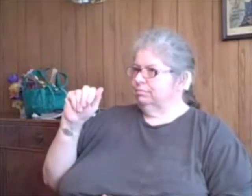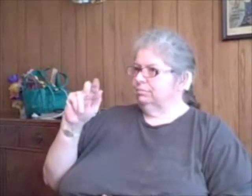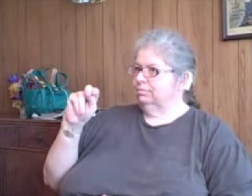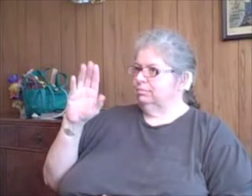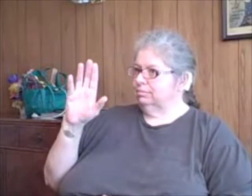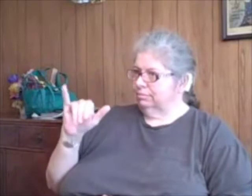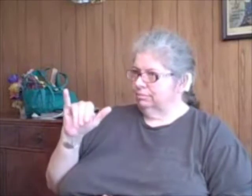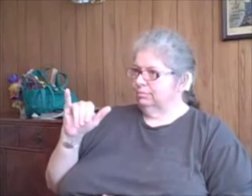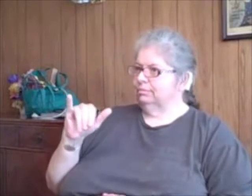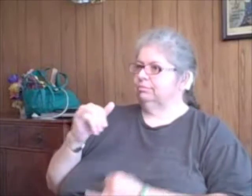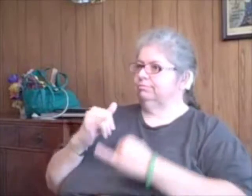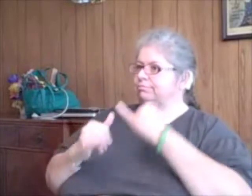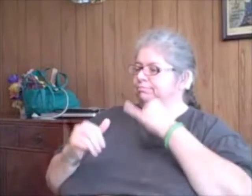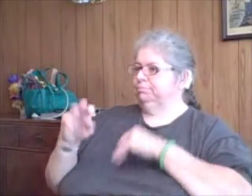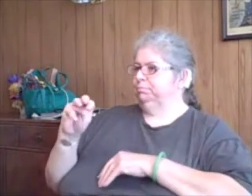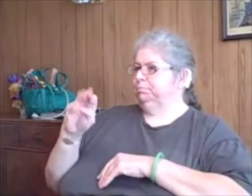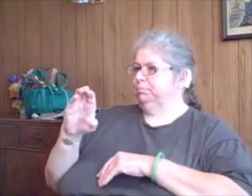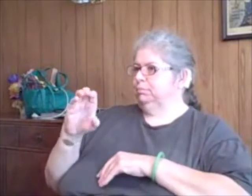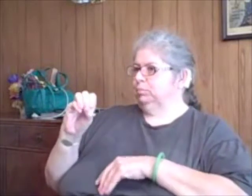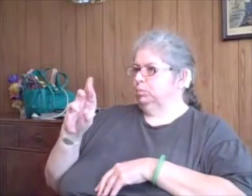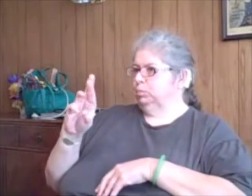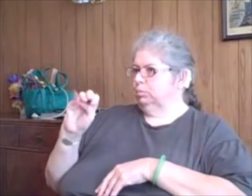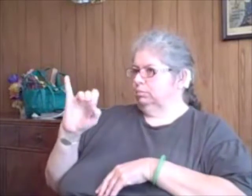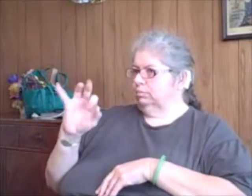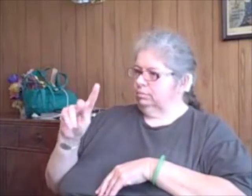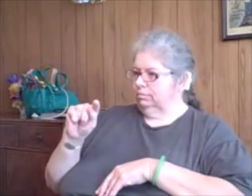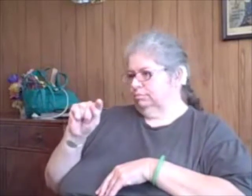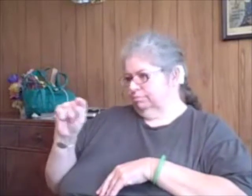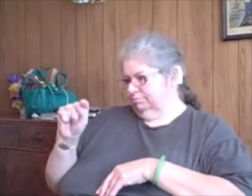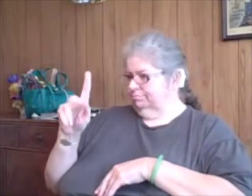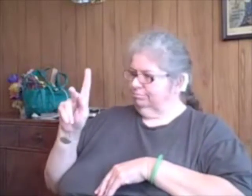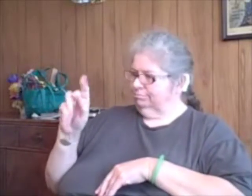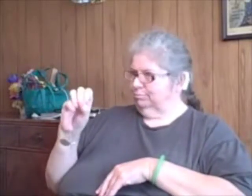My name is Nancy McCormick-Kovavich.